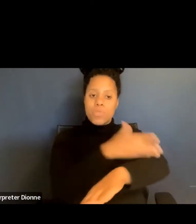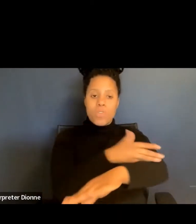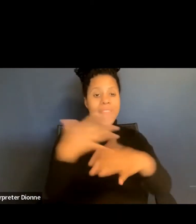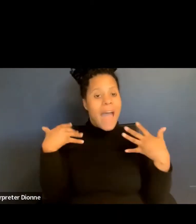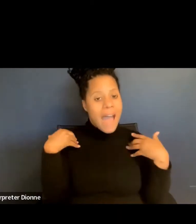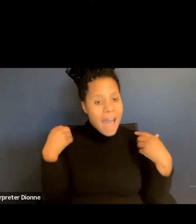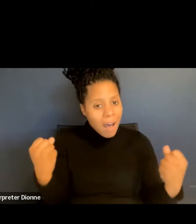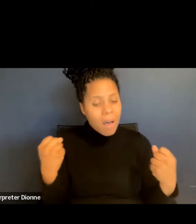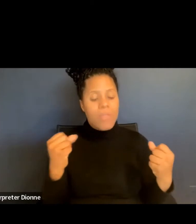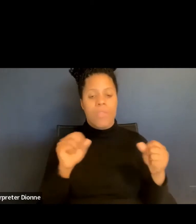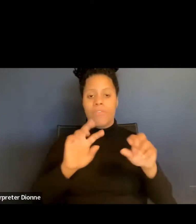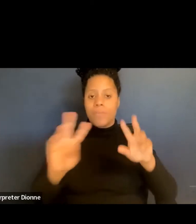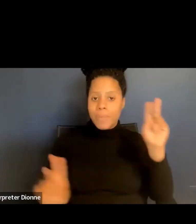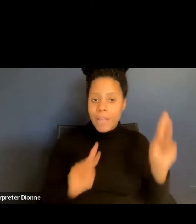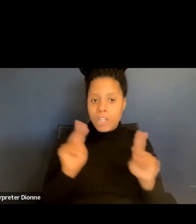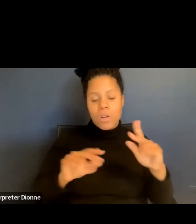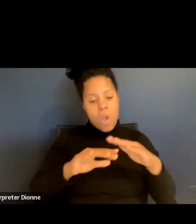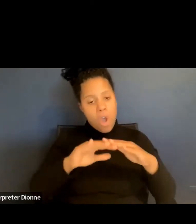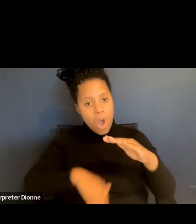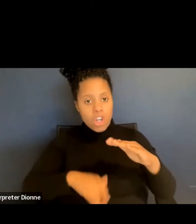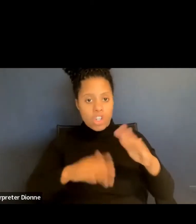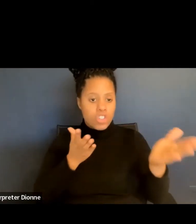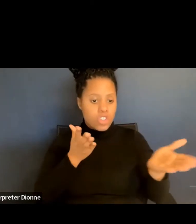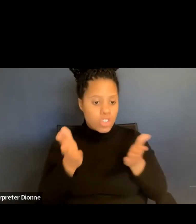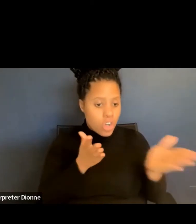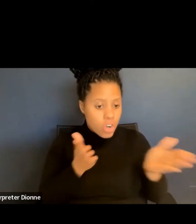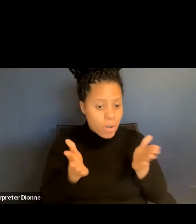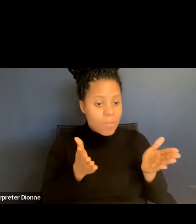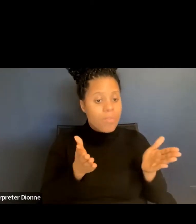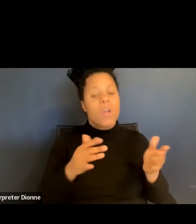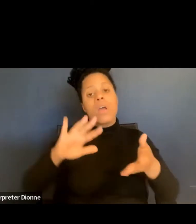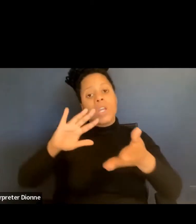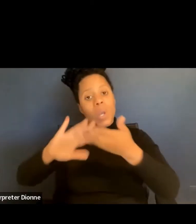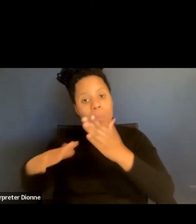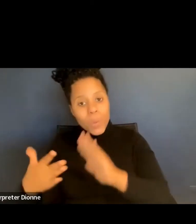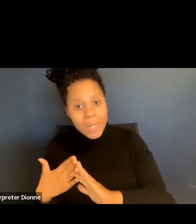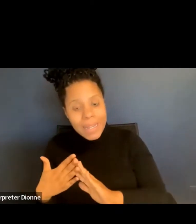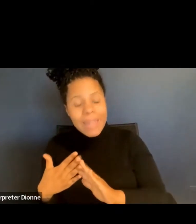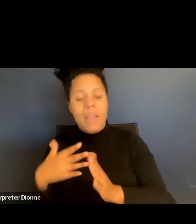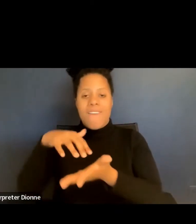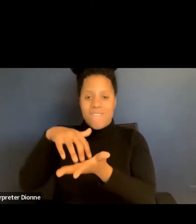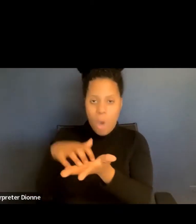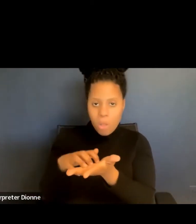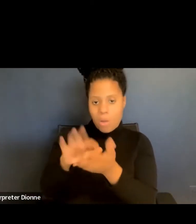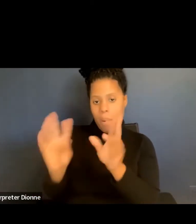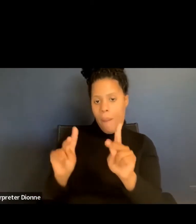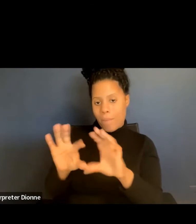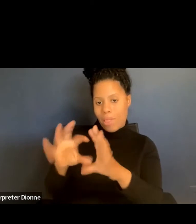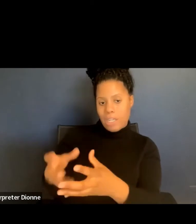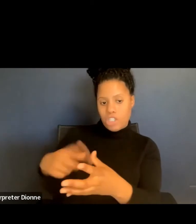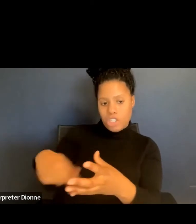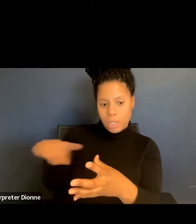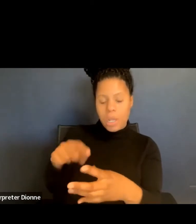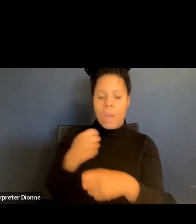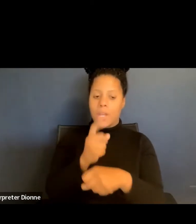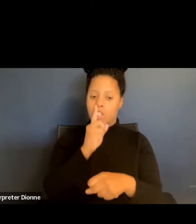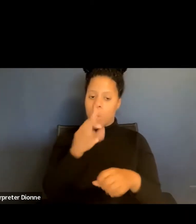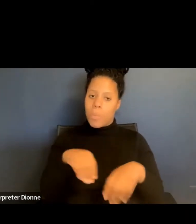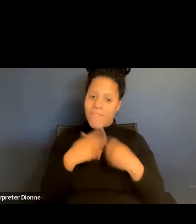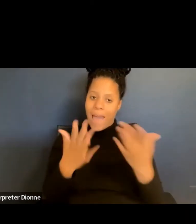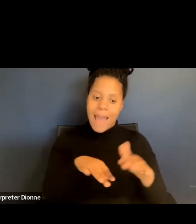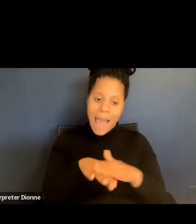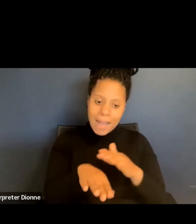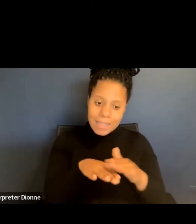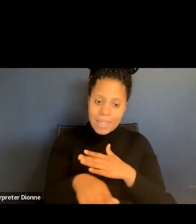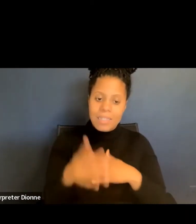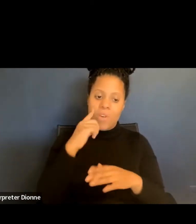underserved communities and vulnerable populations by ensuring access to comprehensive, culturally competent, and